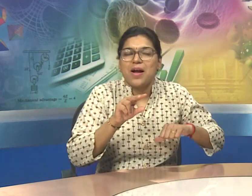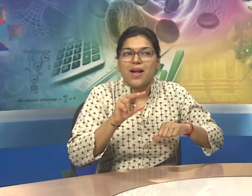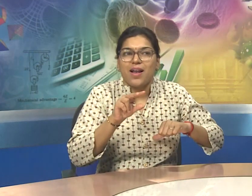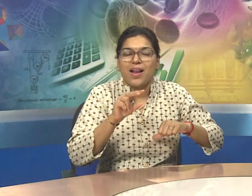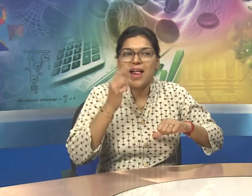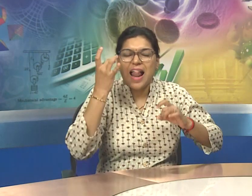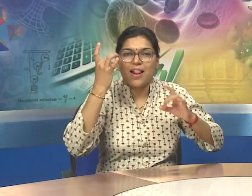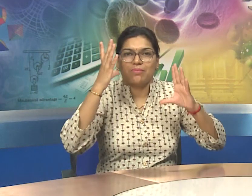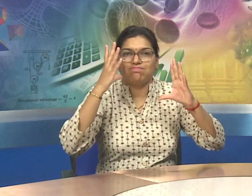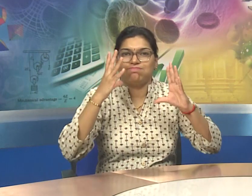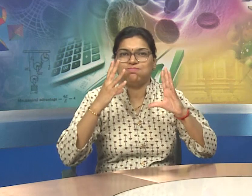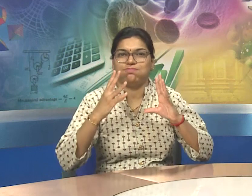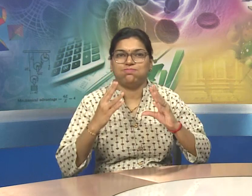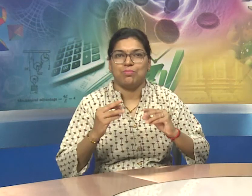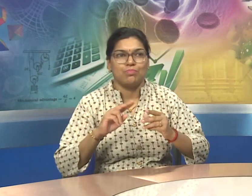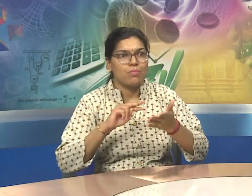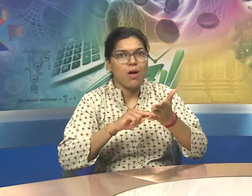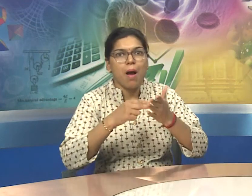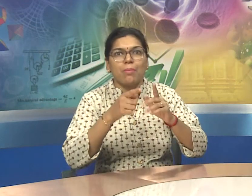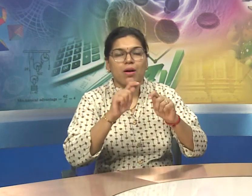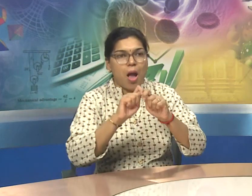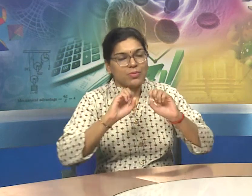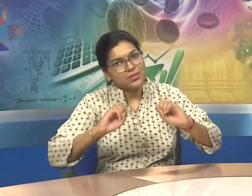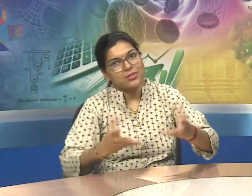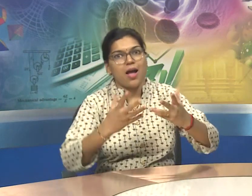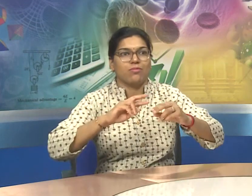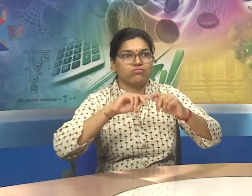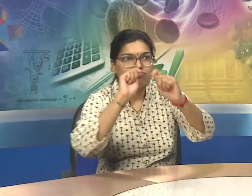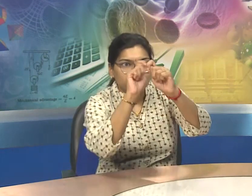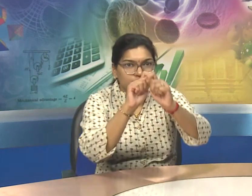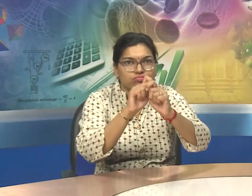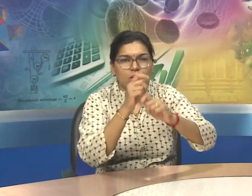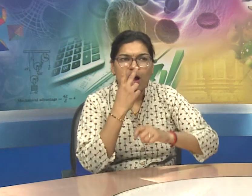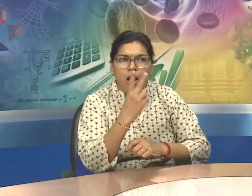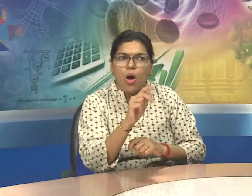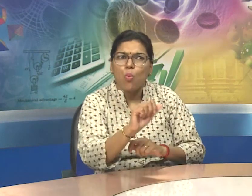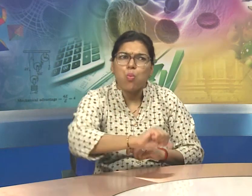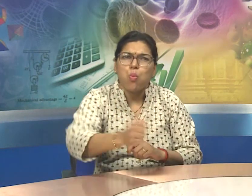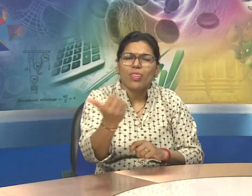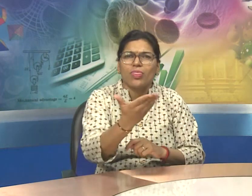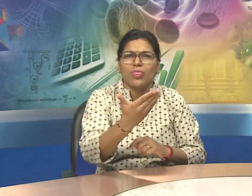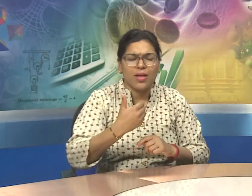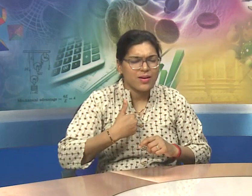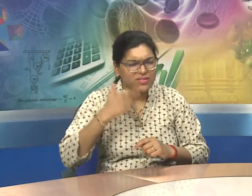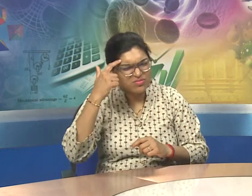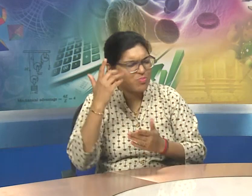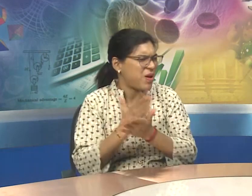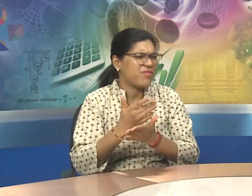work, but he was quiet. He was Salim, his own servant. The